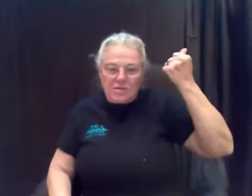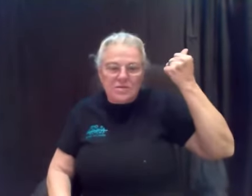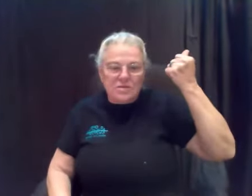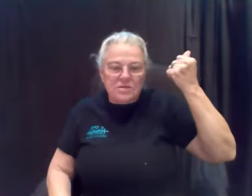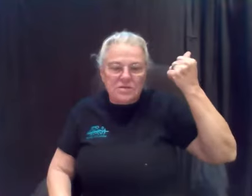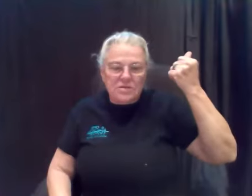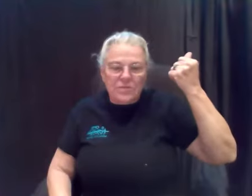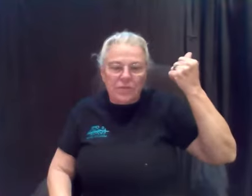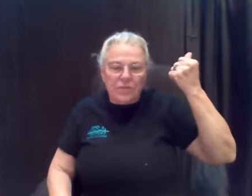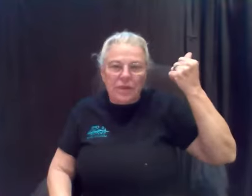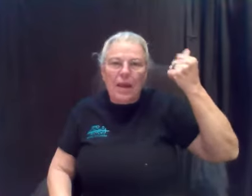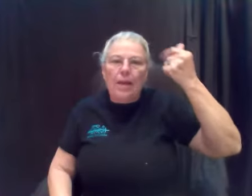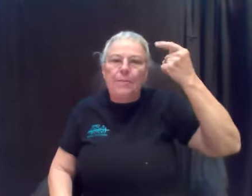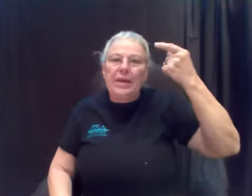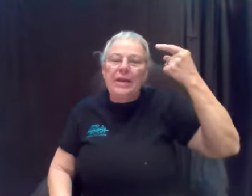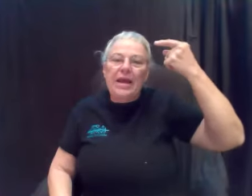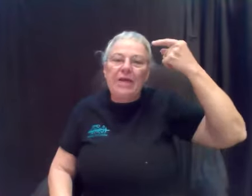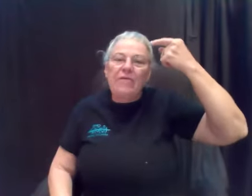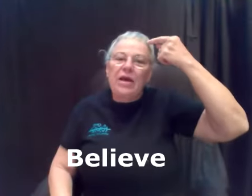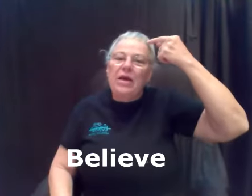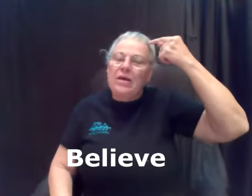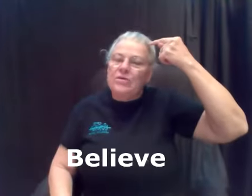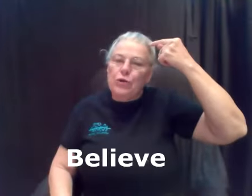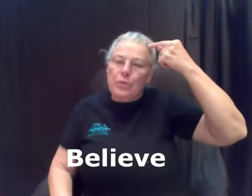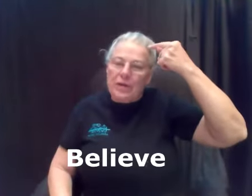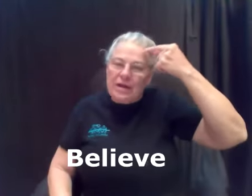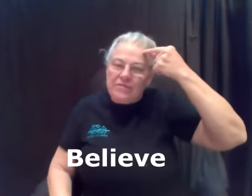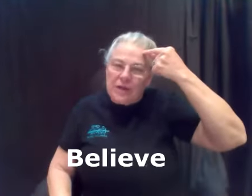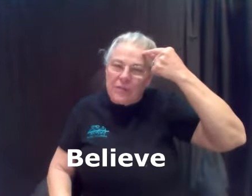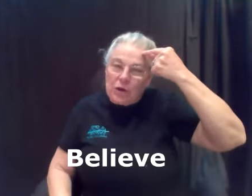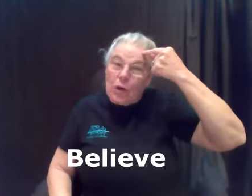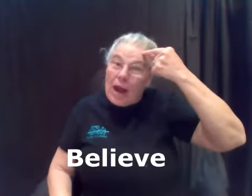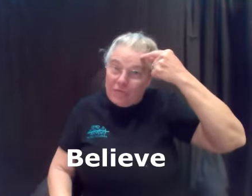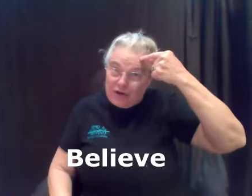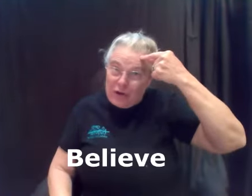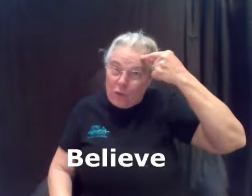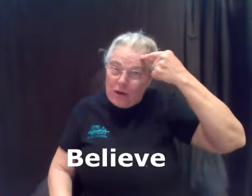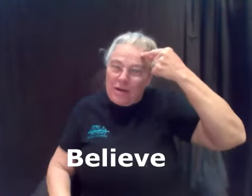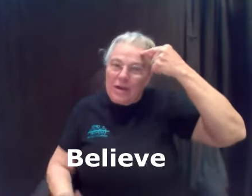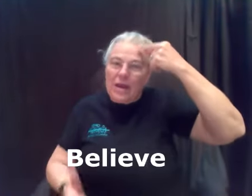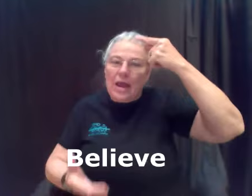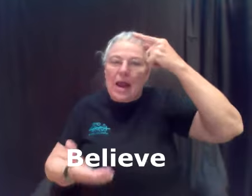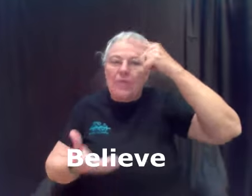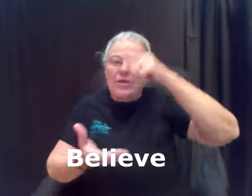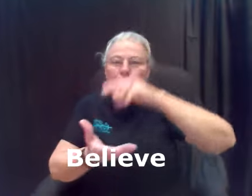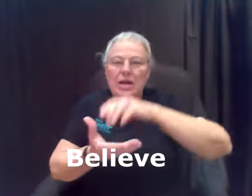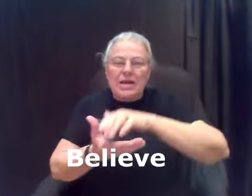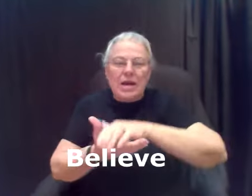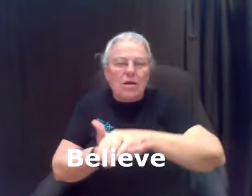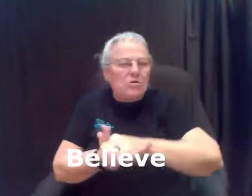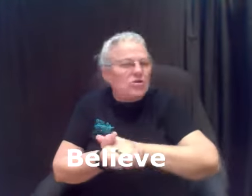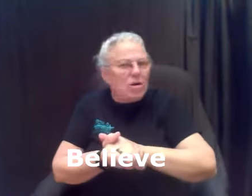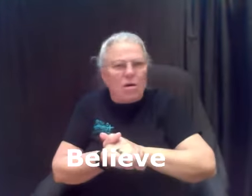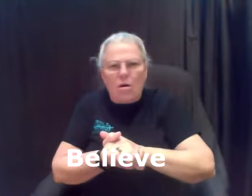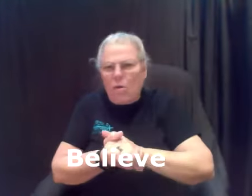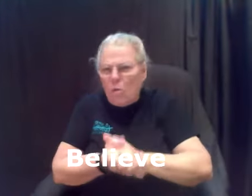Because. Believe. To believe something, you have to know it, and then bring it down because you're going to hold